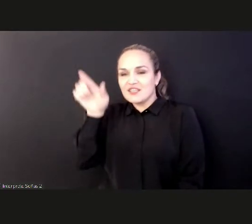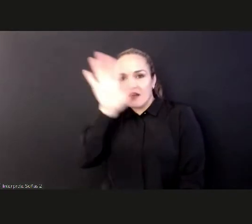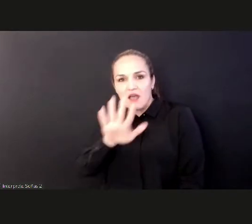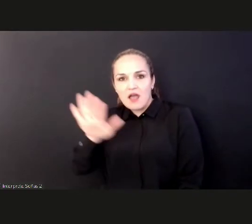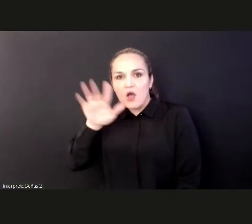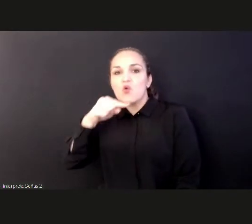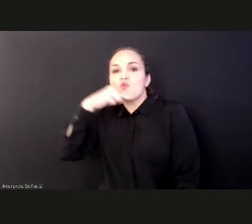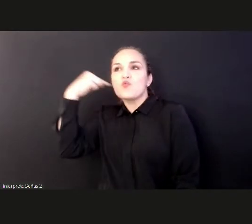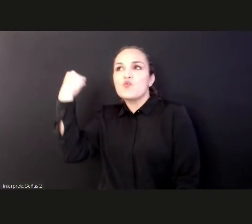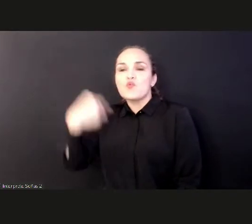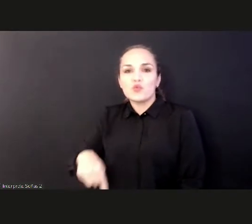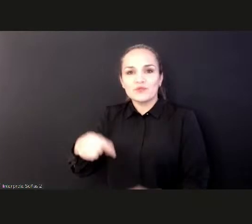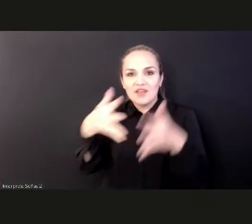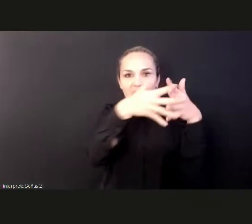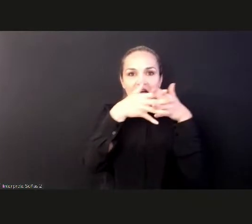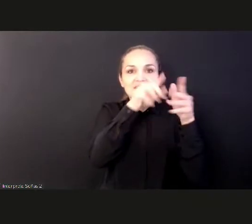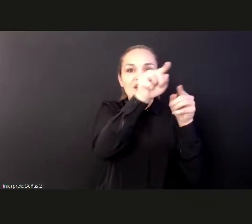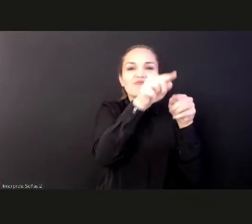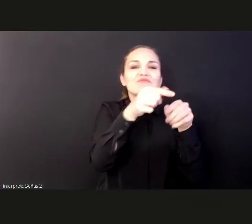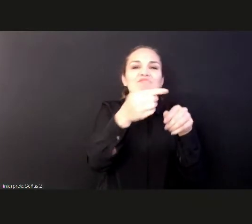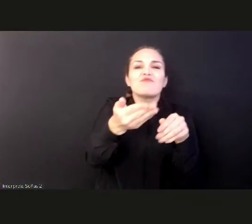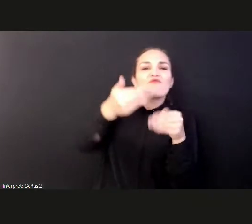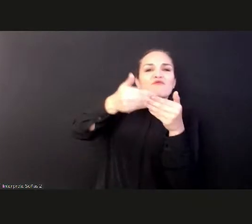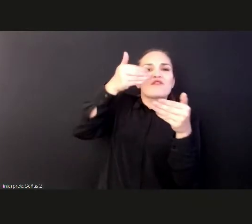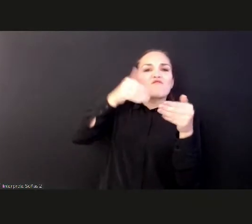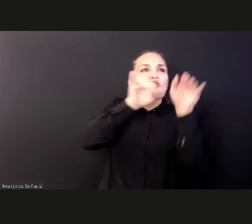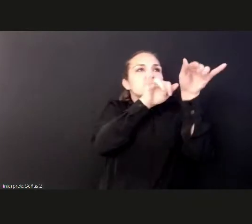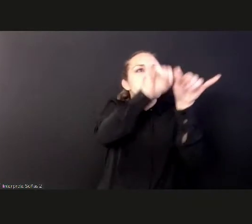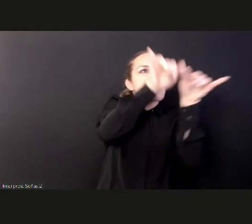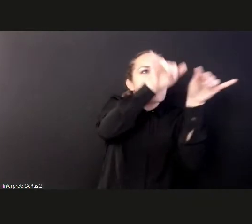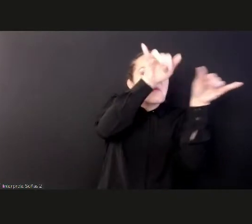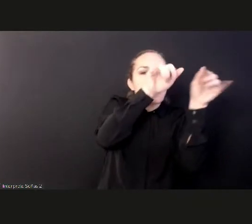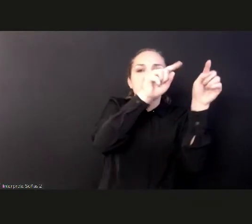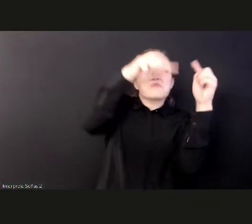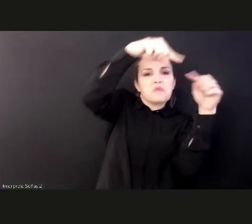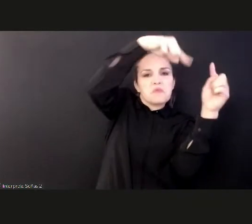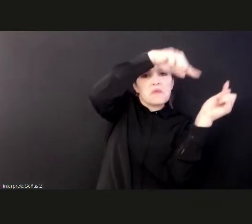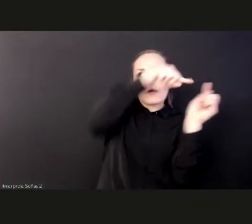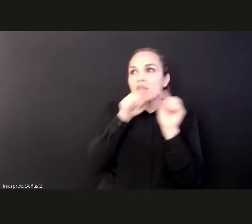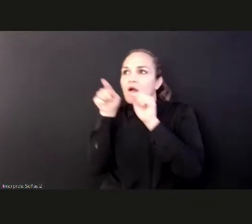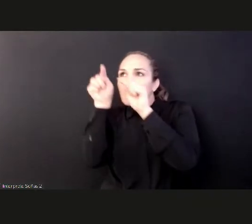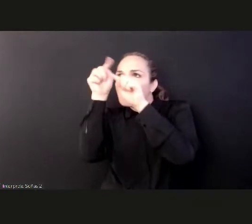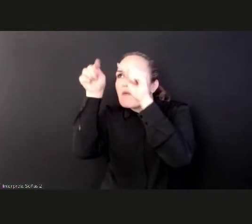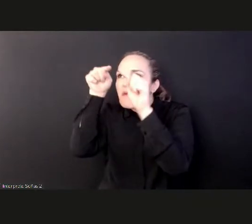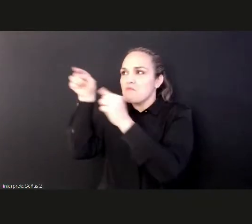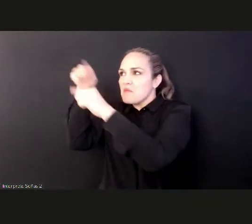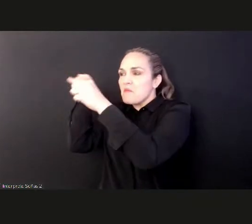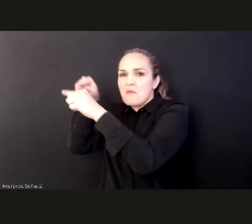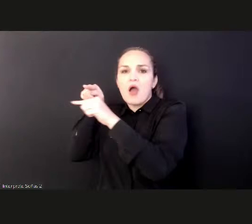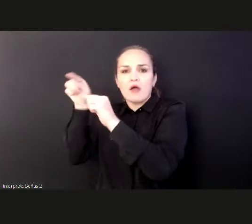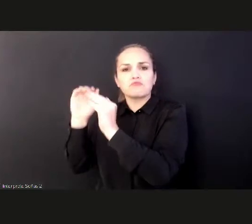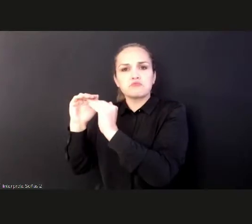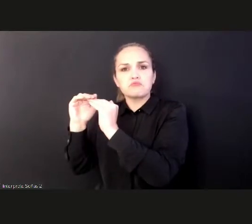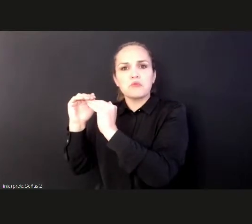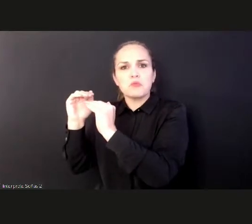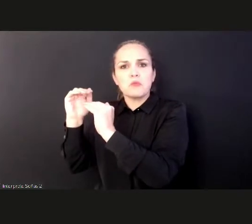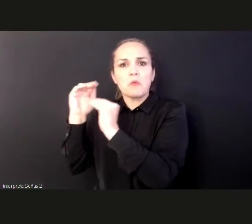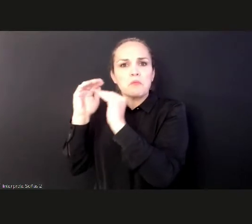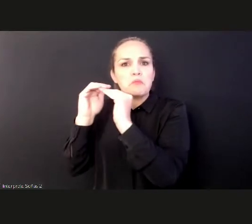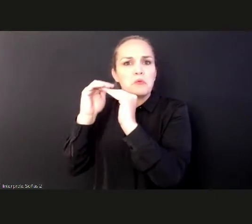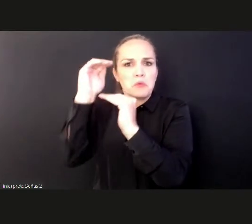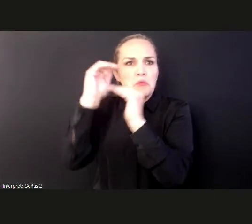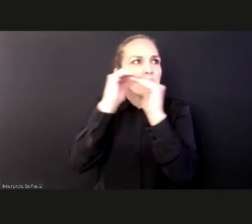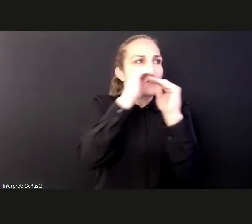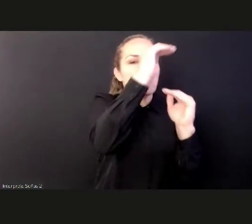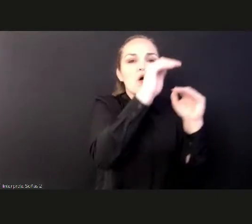despite some green shoots of recovery in select subregions and destinations, the current year-to-date figures for international tourism are